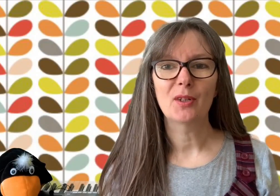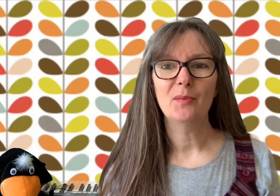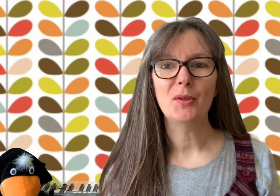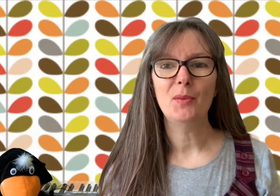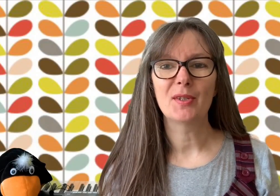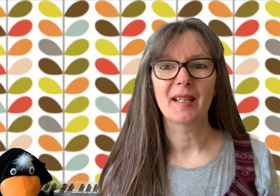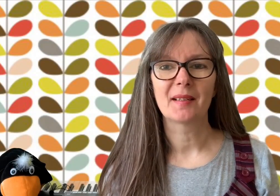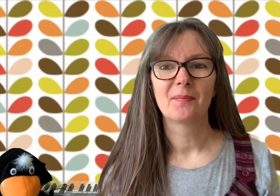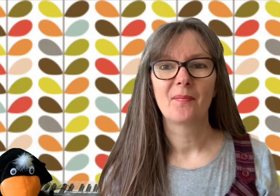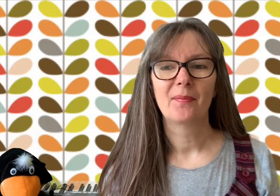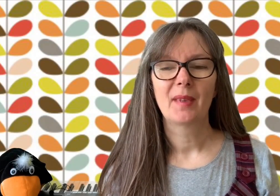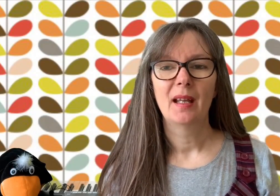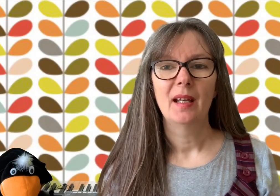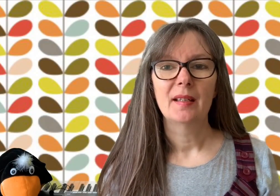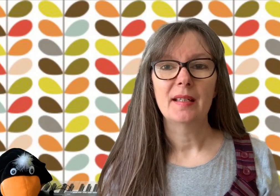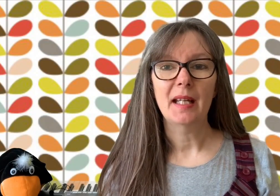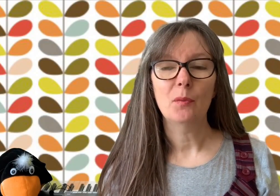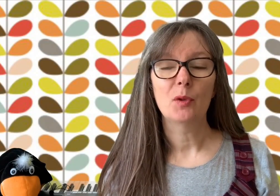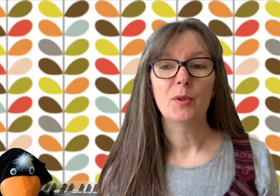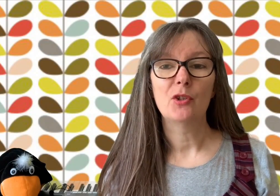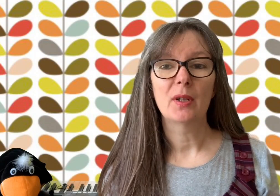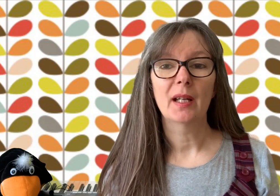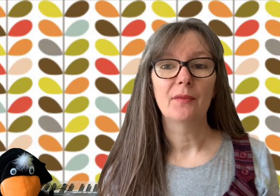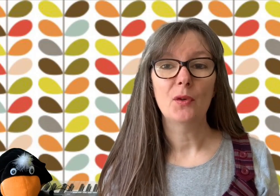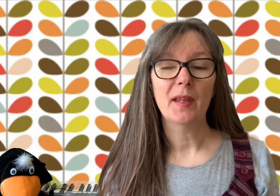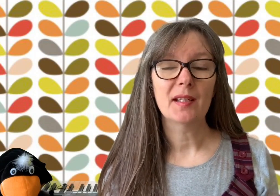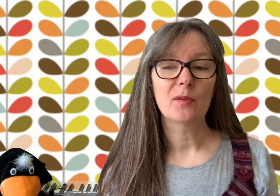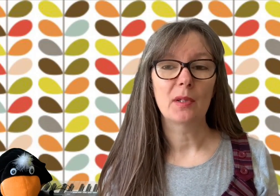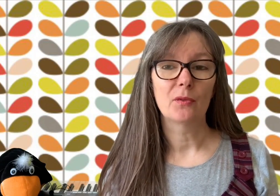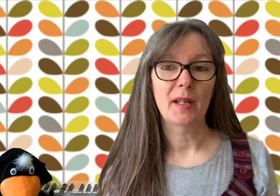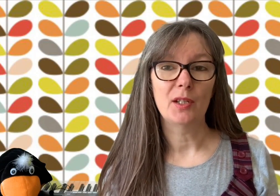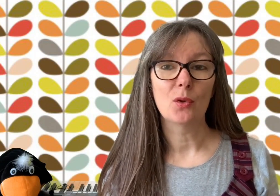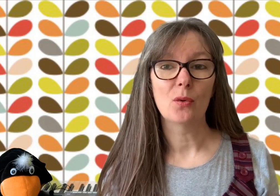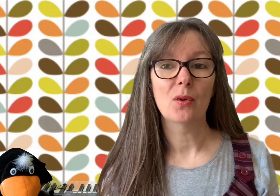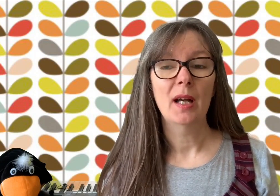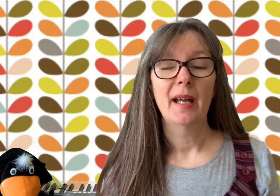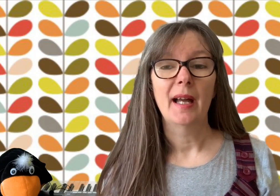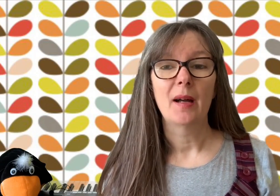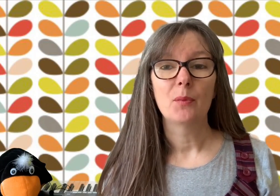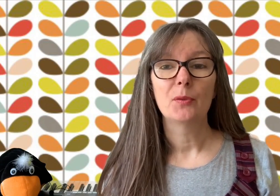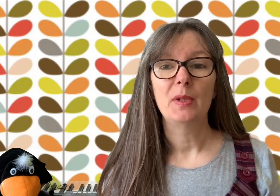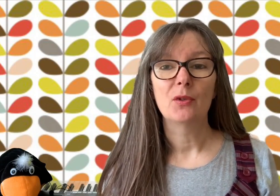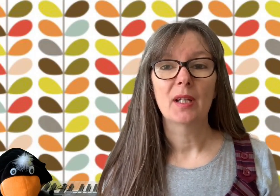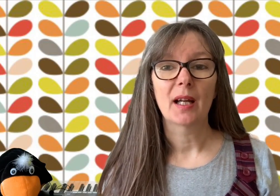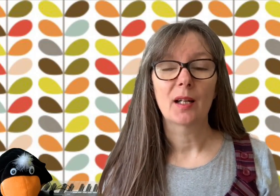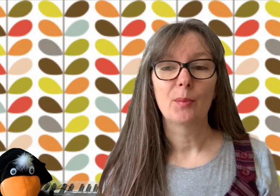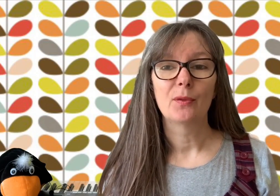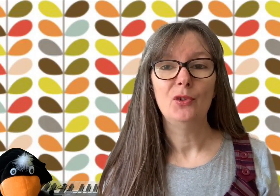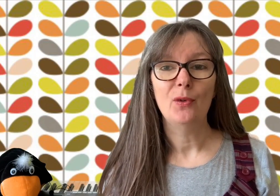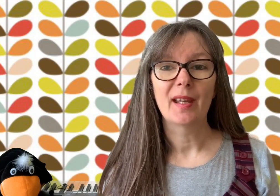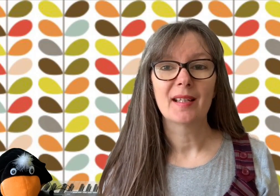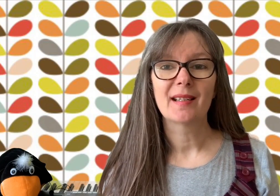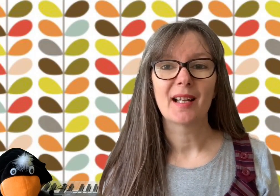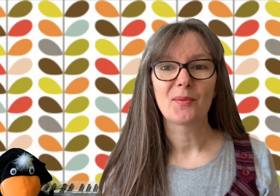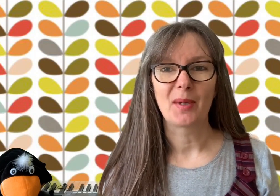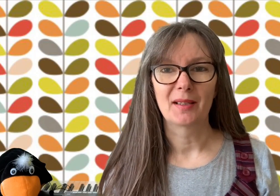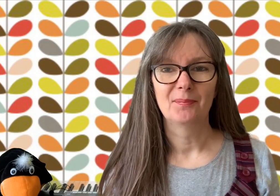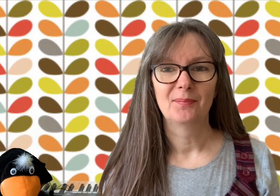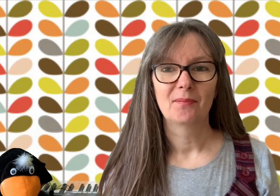welcome to music. Today we'll be doing a few things that we already know and we'll be doing a couple of new things as well.